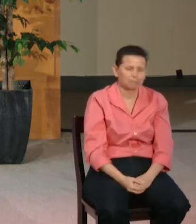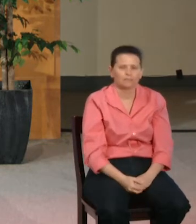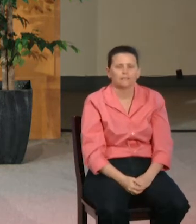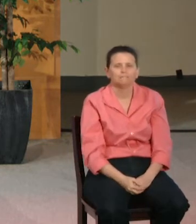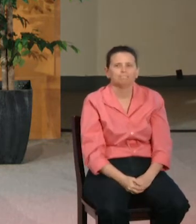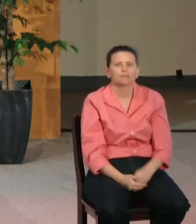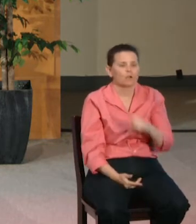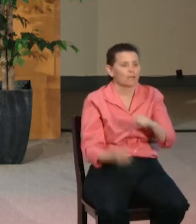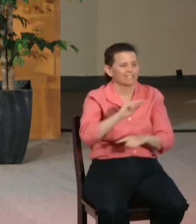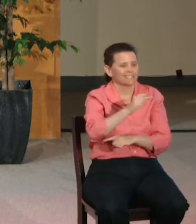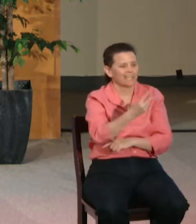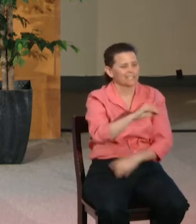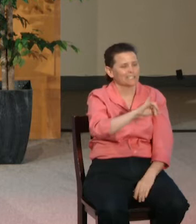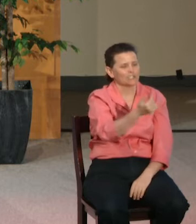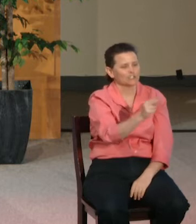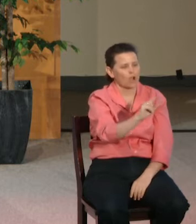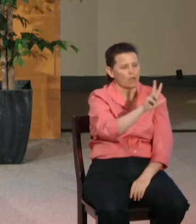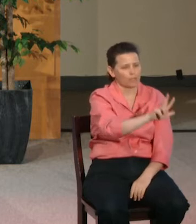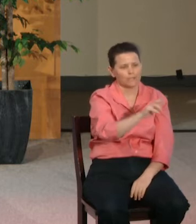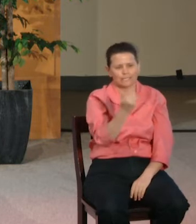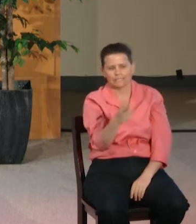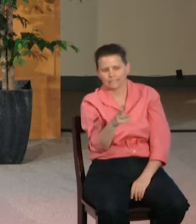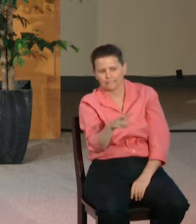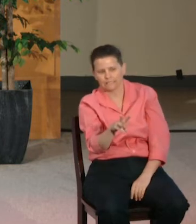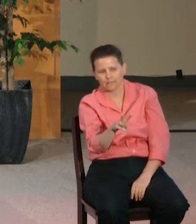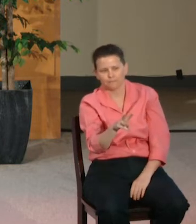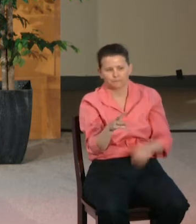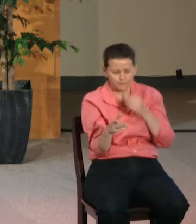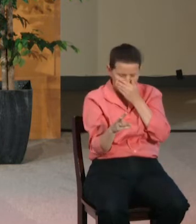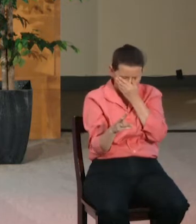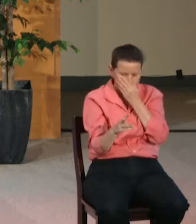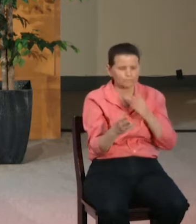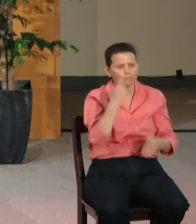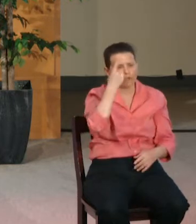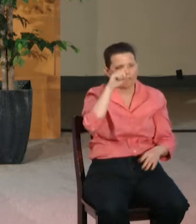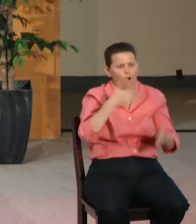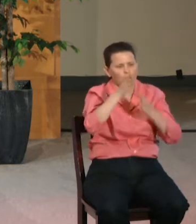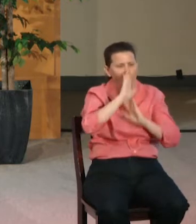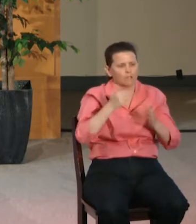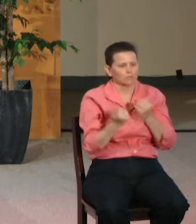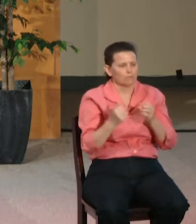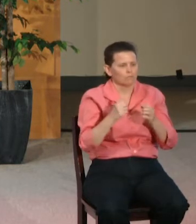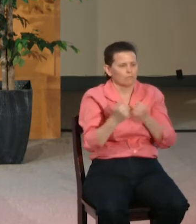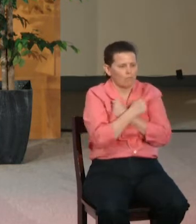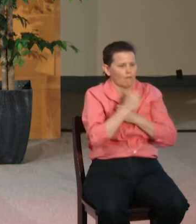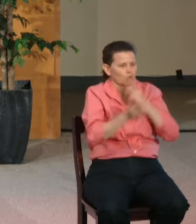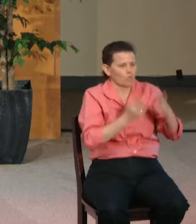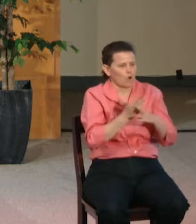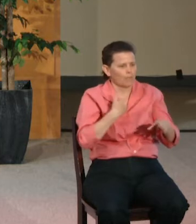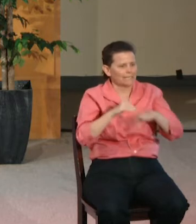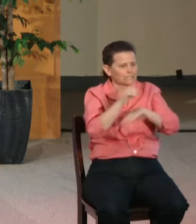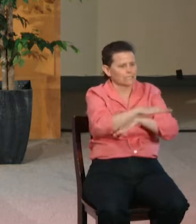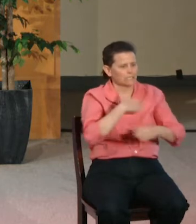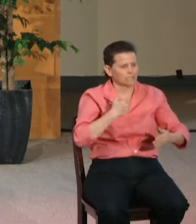perish, but may have eternal life. And we're also reminded that as we believe in these principles and